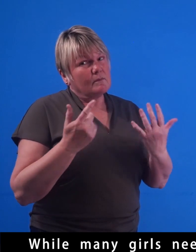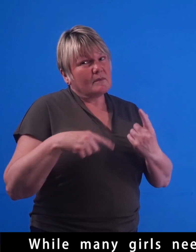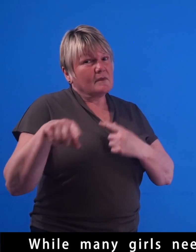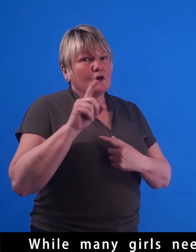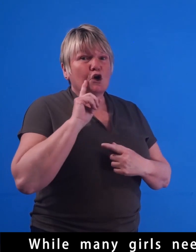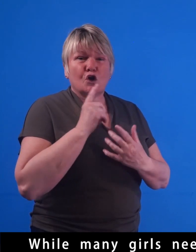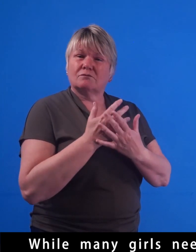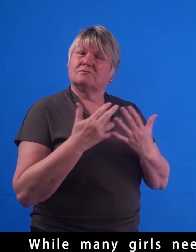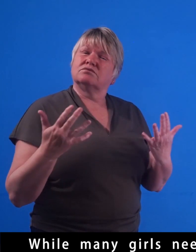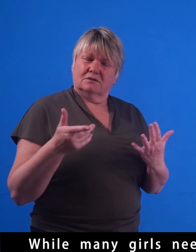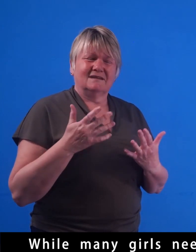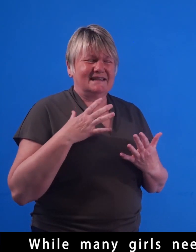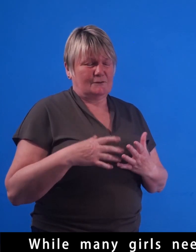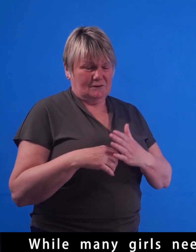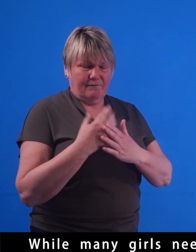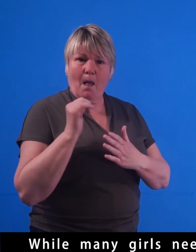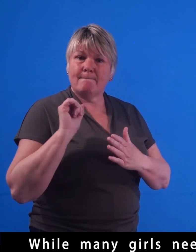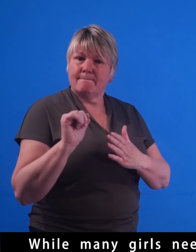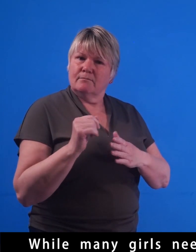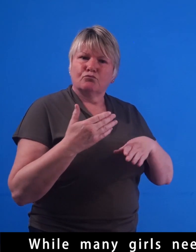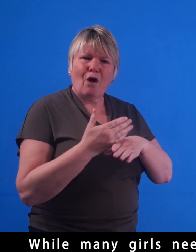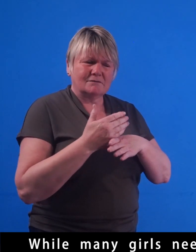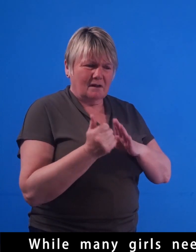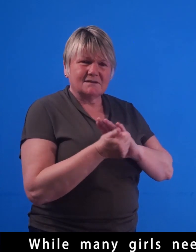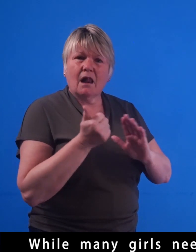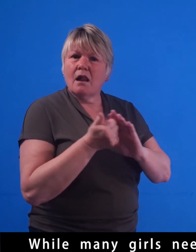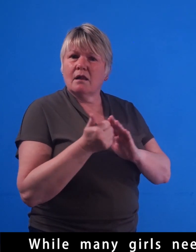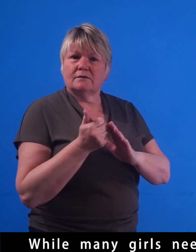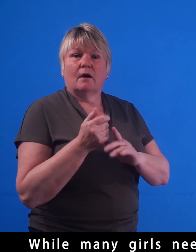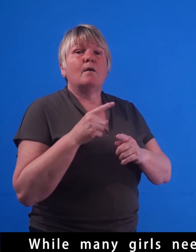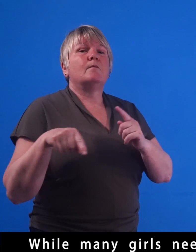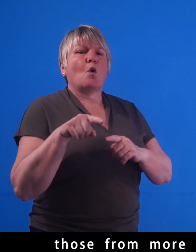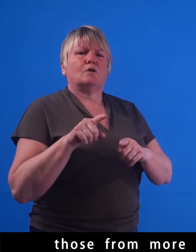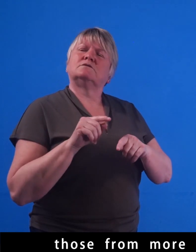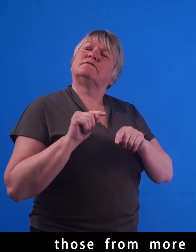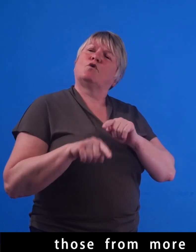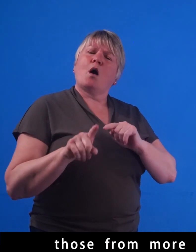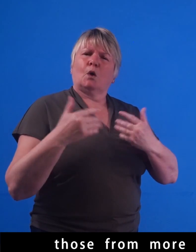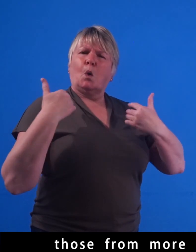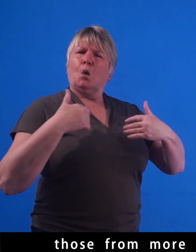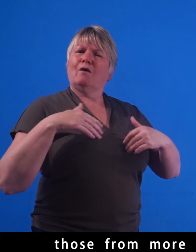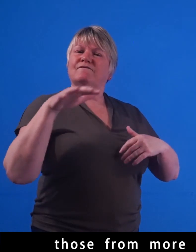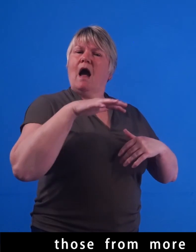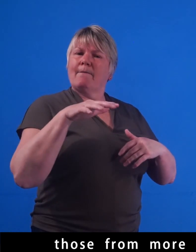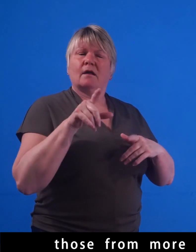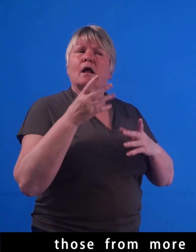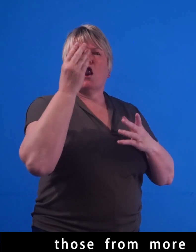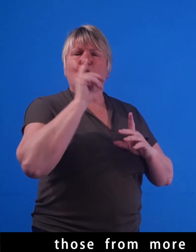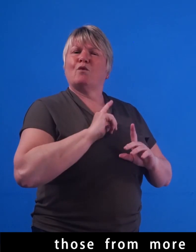While many girls needed to develop practical skills, those from more affluent families would learn